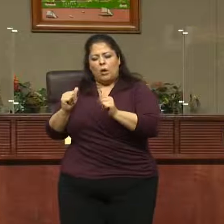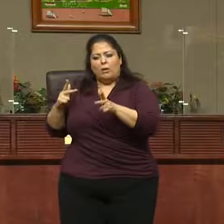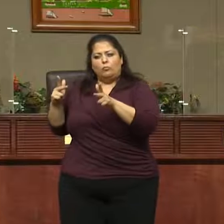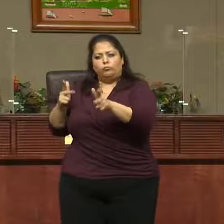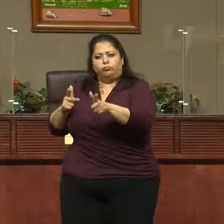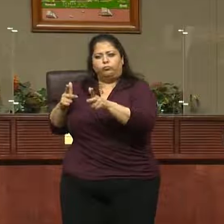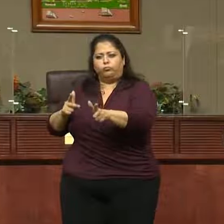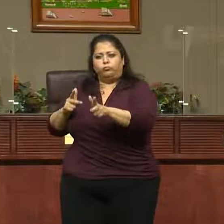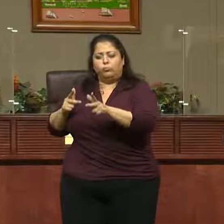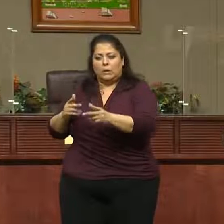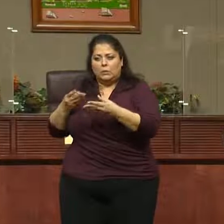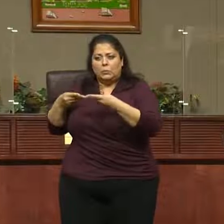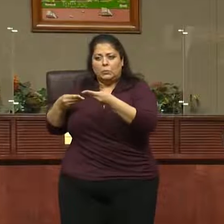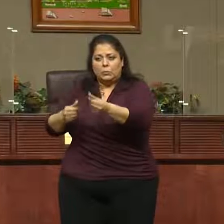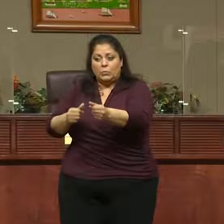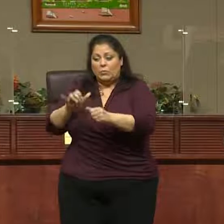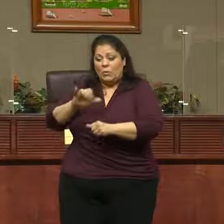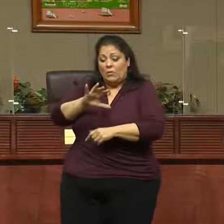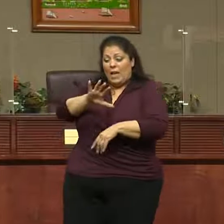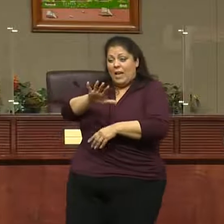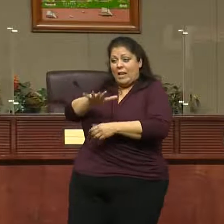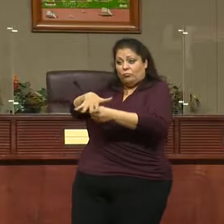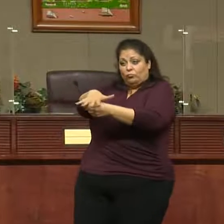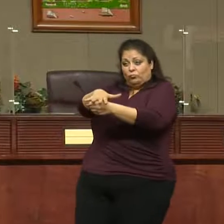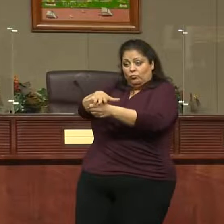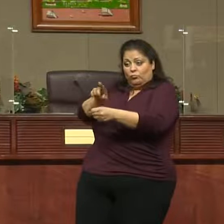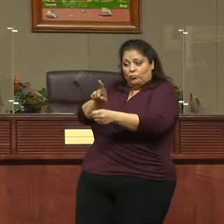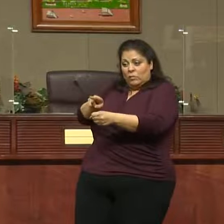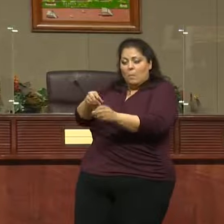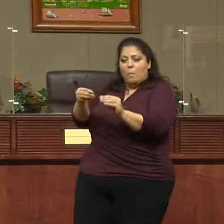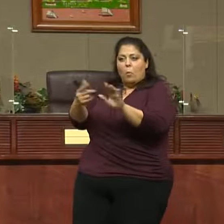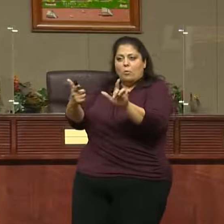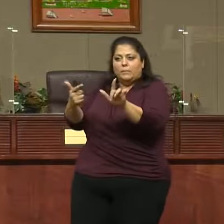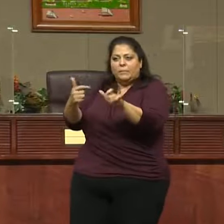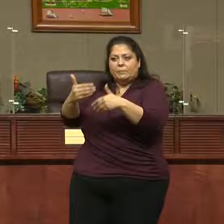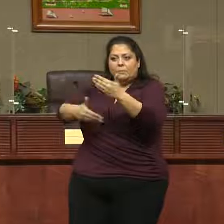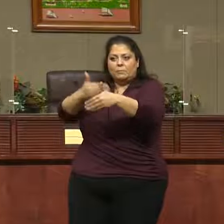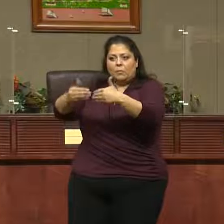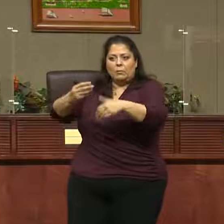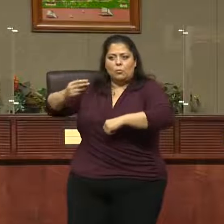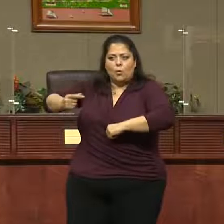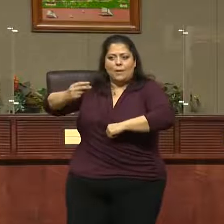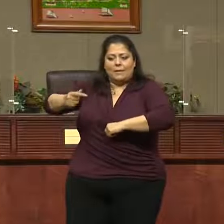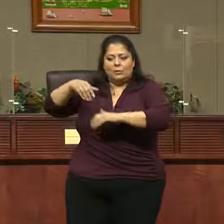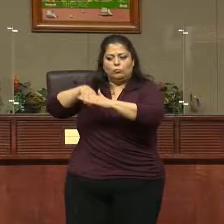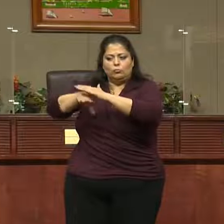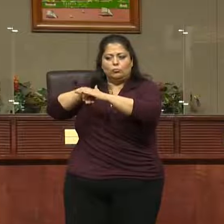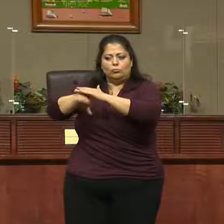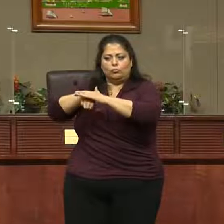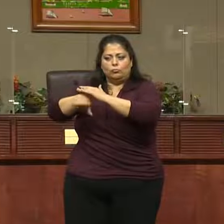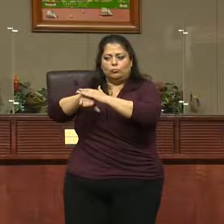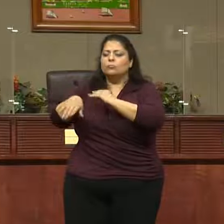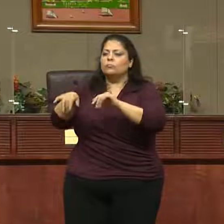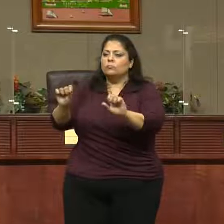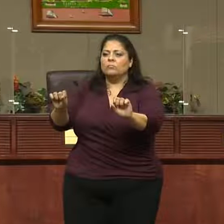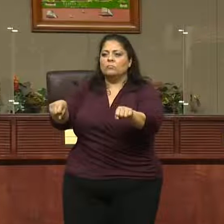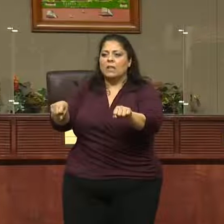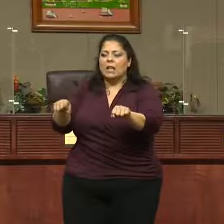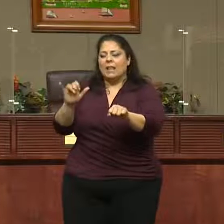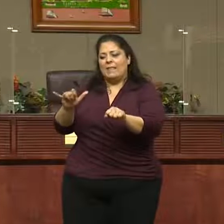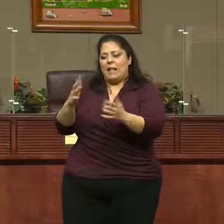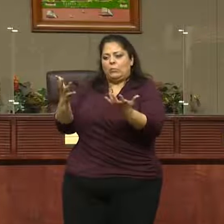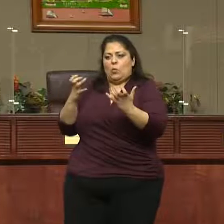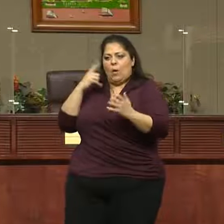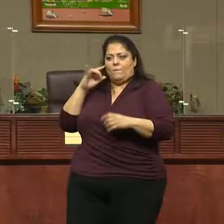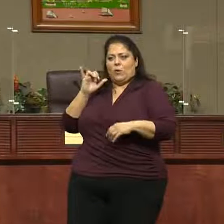divert to that site those who are a speedy process that can quickly go through the